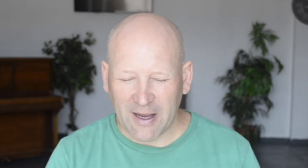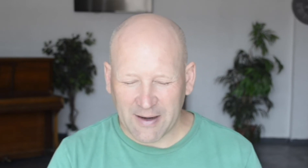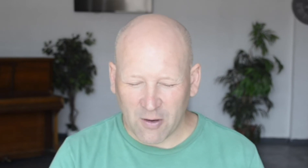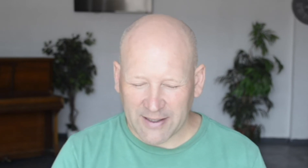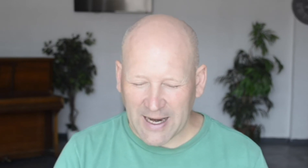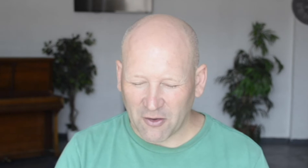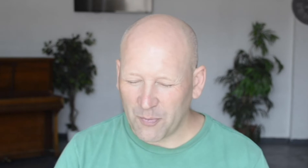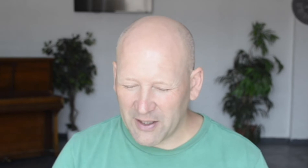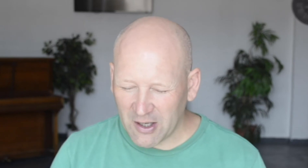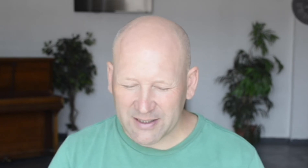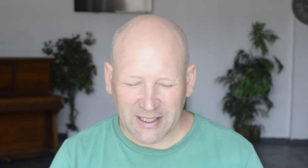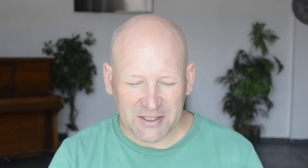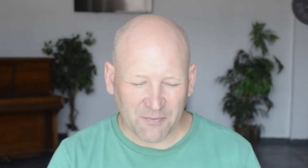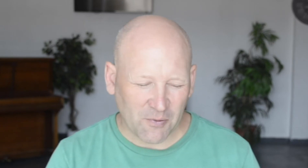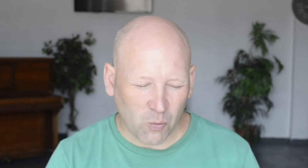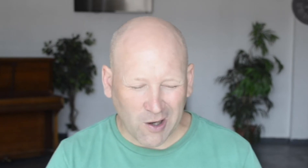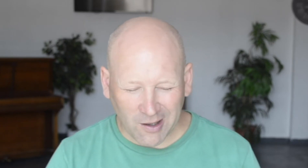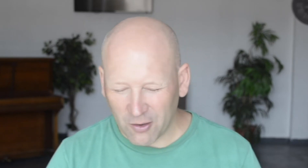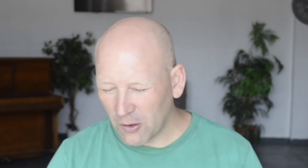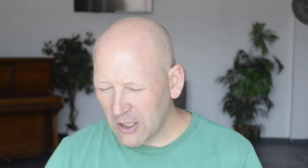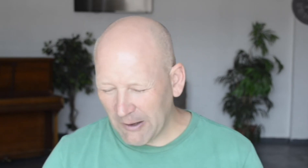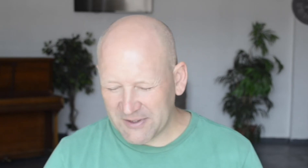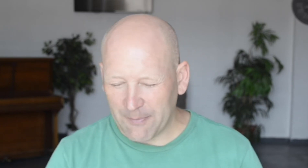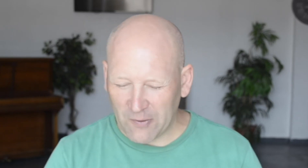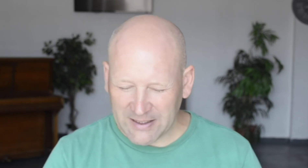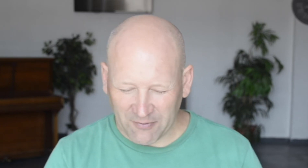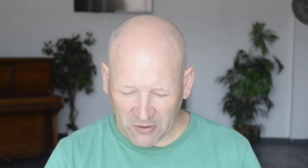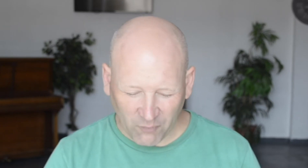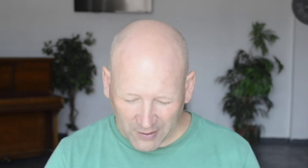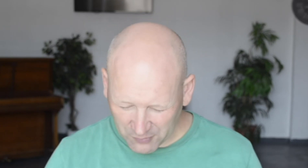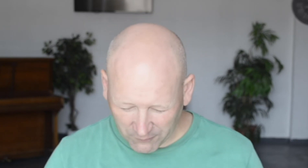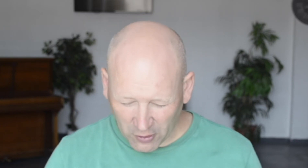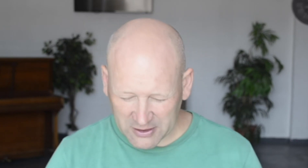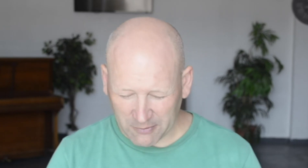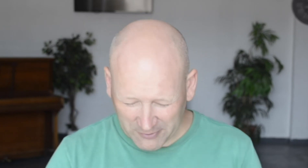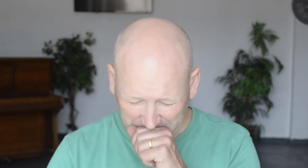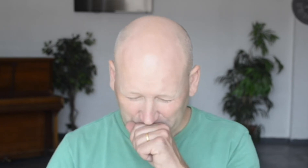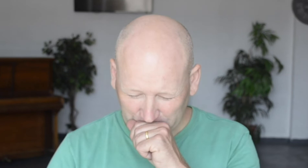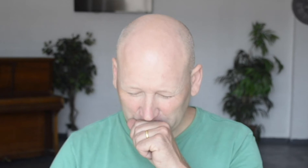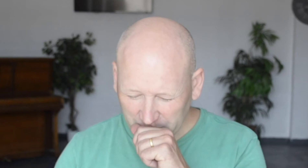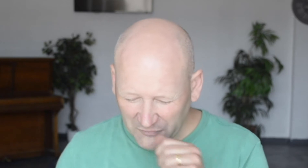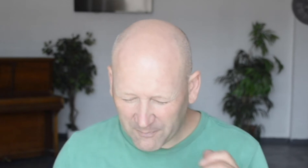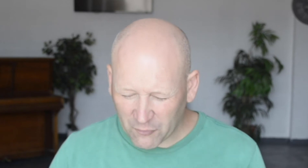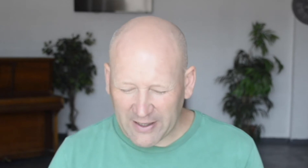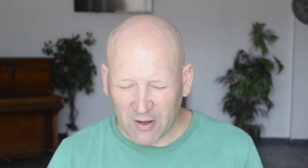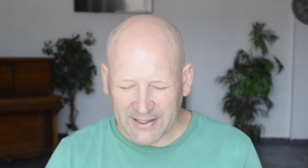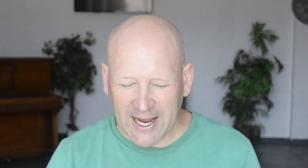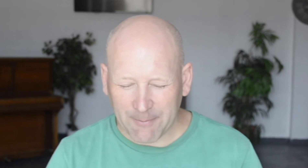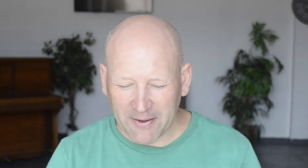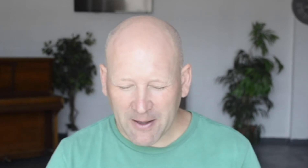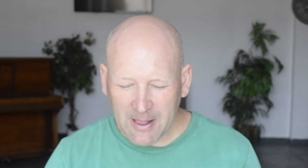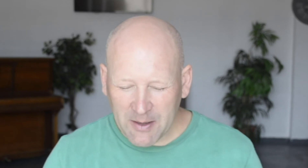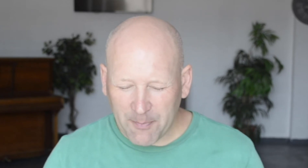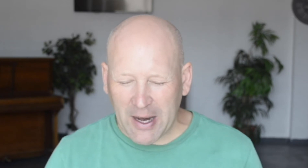people out there right now that have been in isolation for a while or have separated from loved ones or have lost loved ones, I pray right